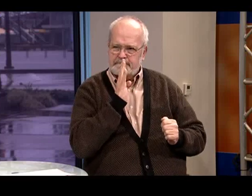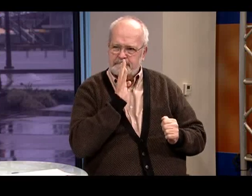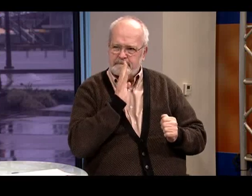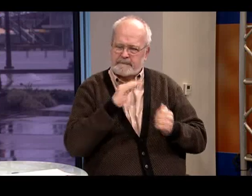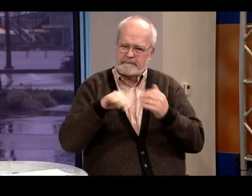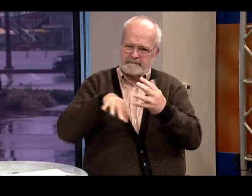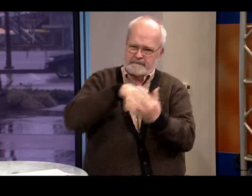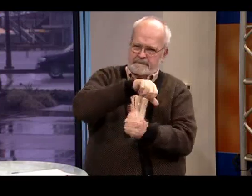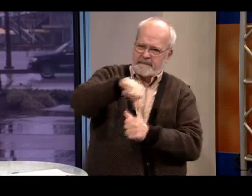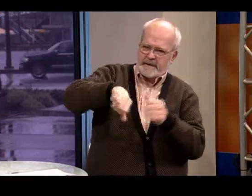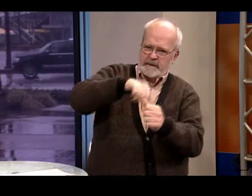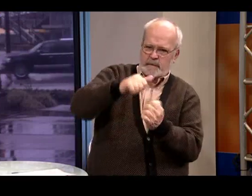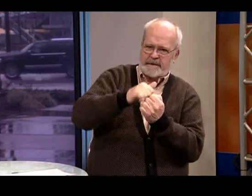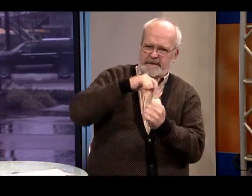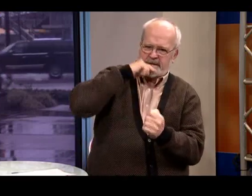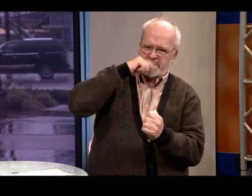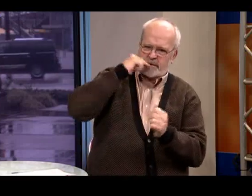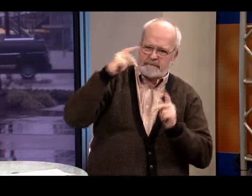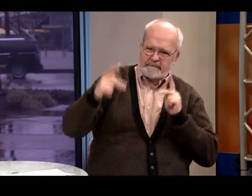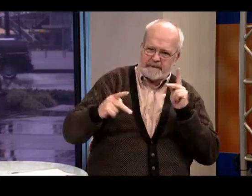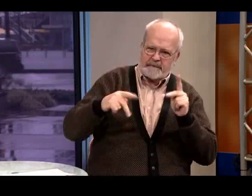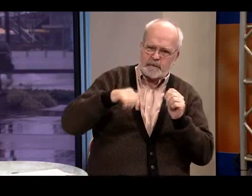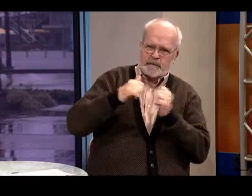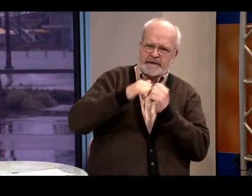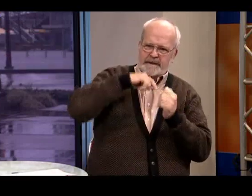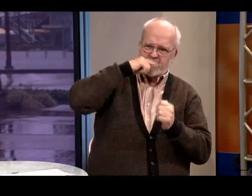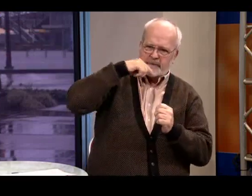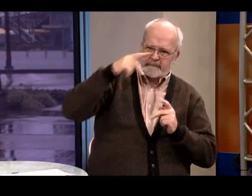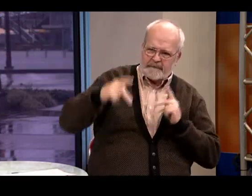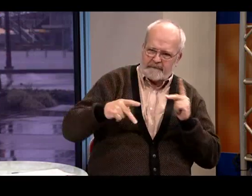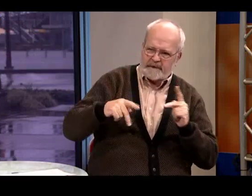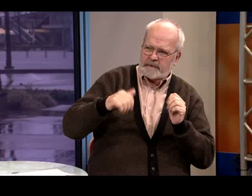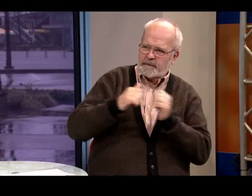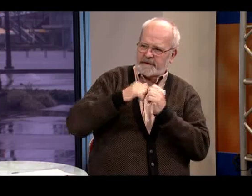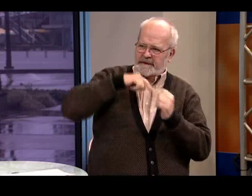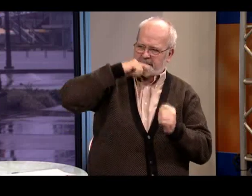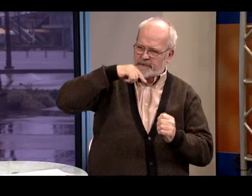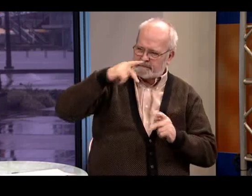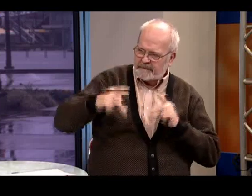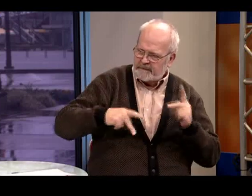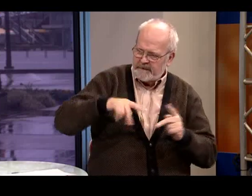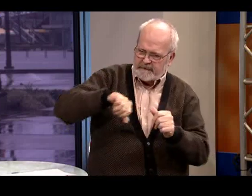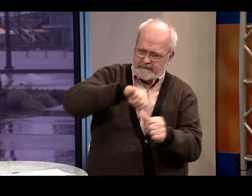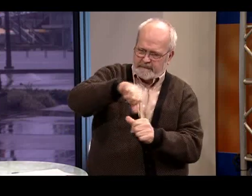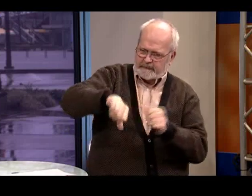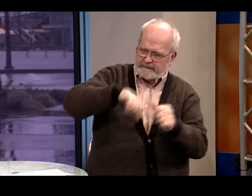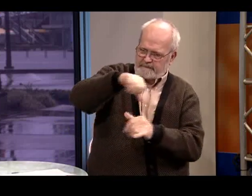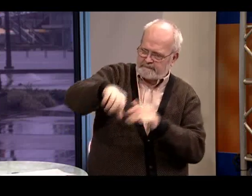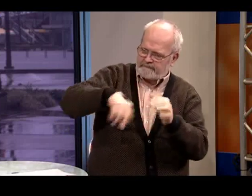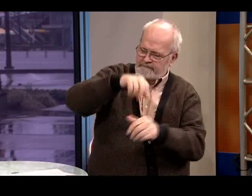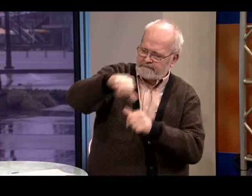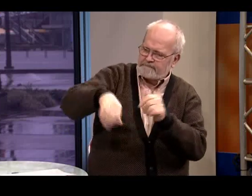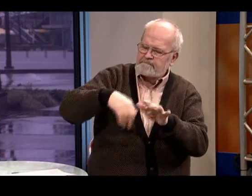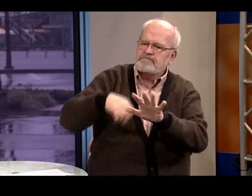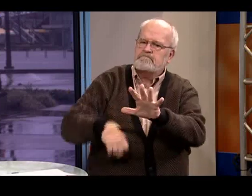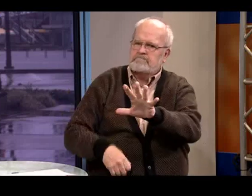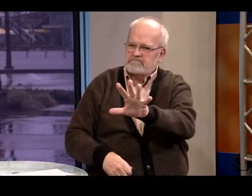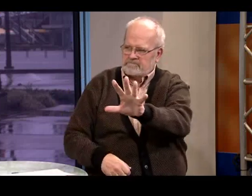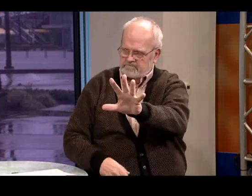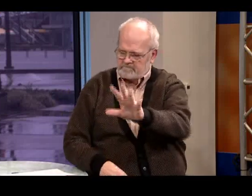learn more through an oral approach with them speaking and trying to lip read, that they would then be able to socialize more with